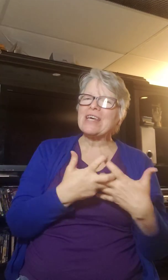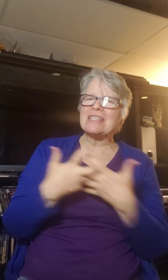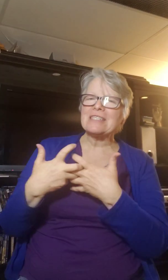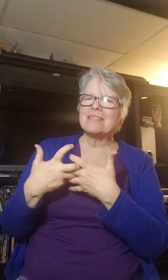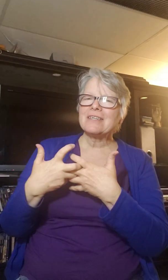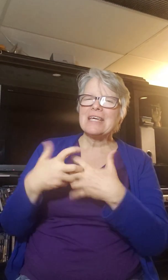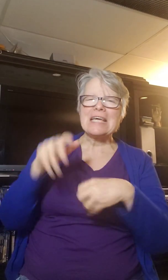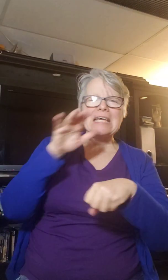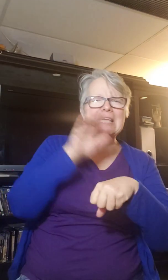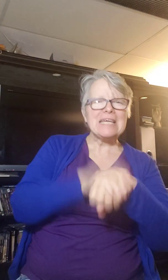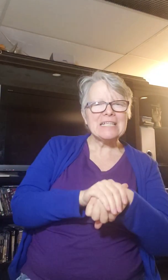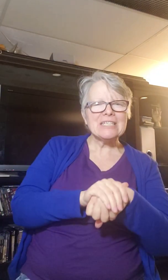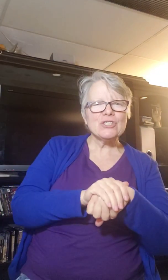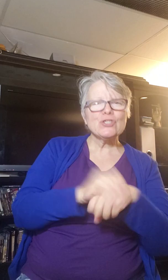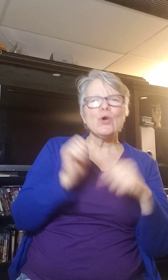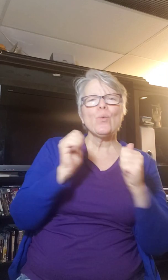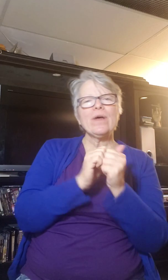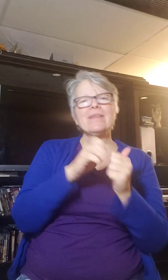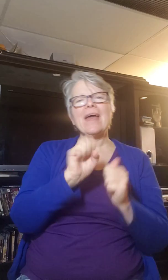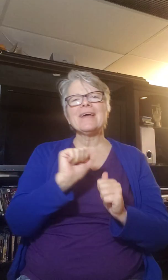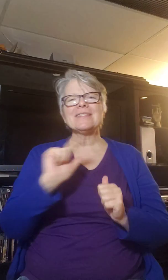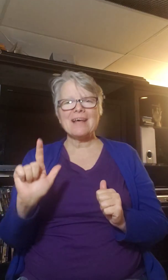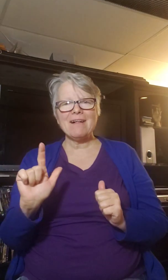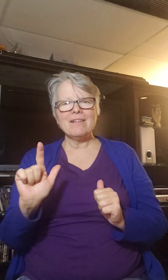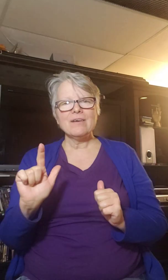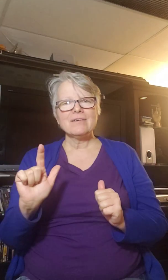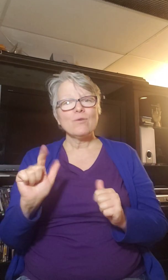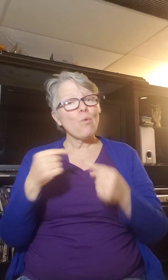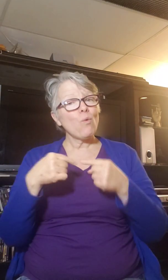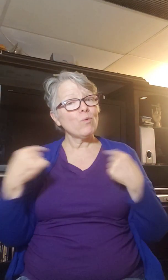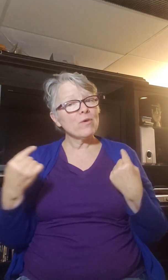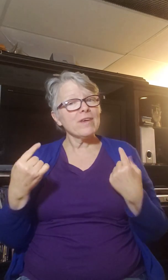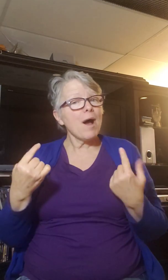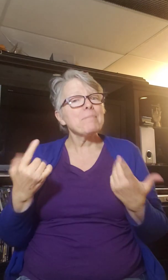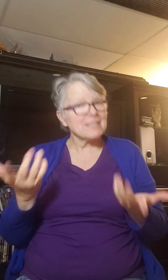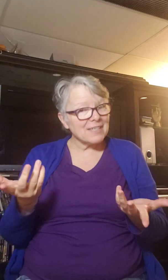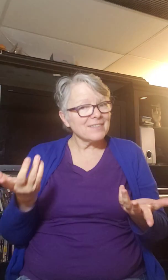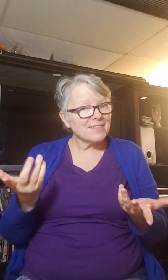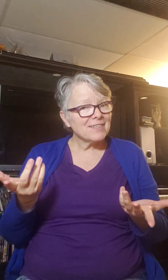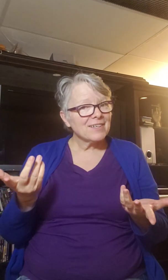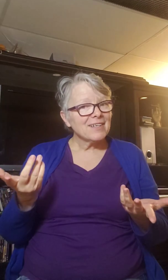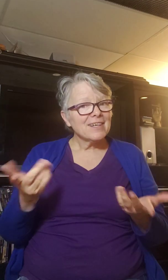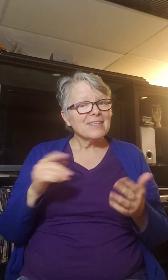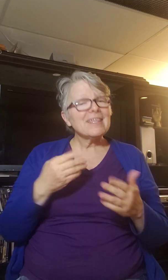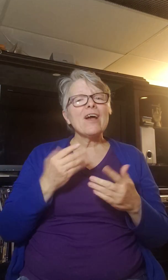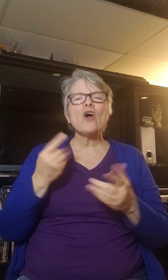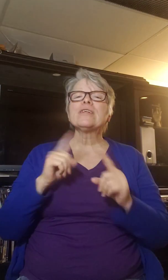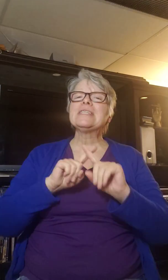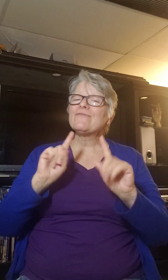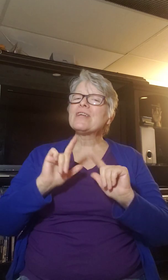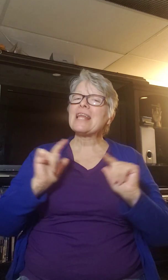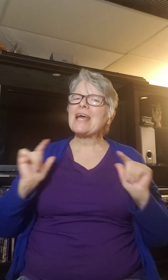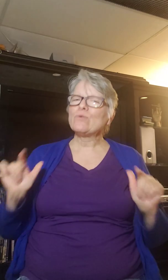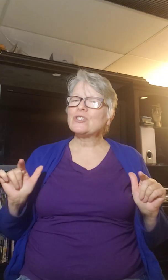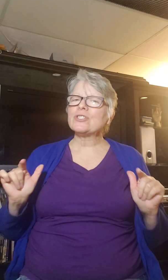fit English with ASL or the opposite. They are different languages.